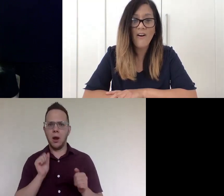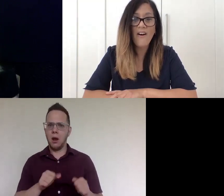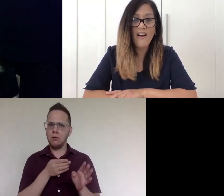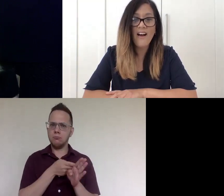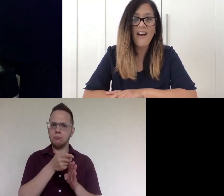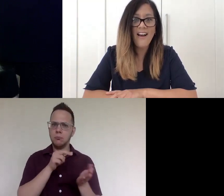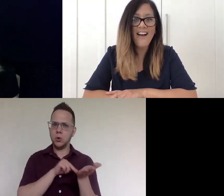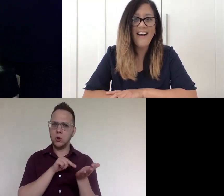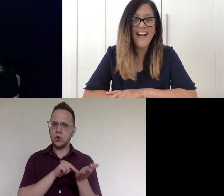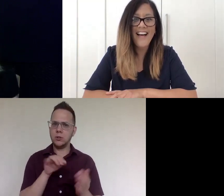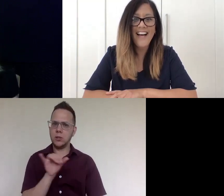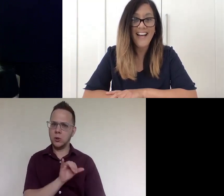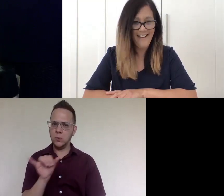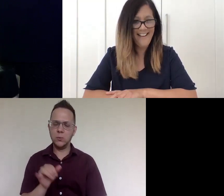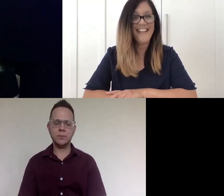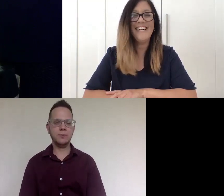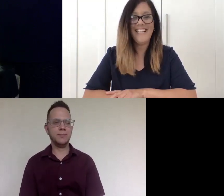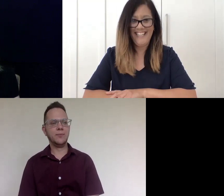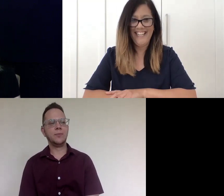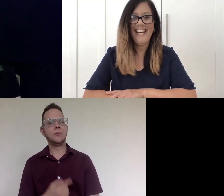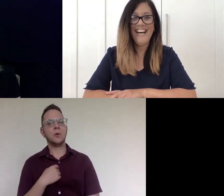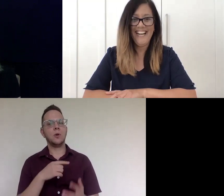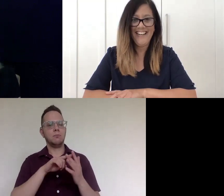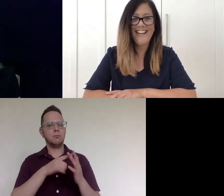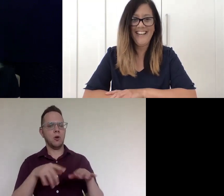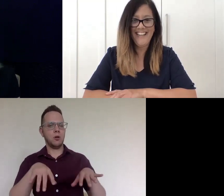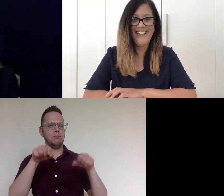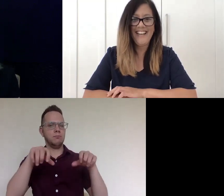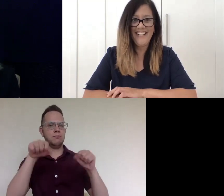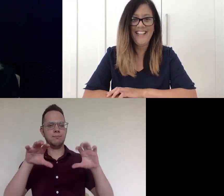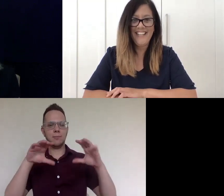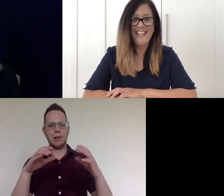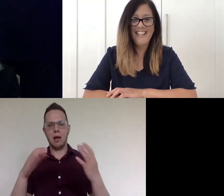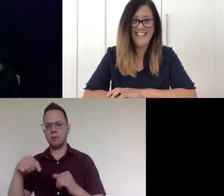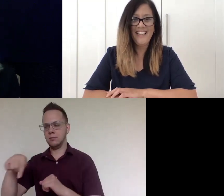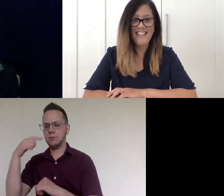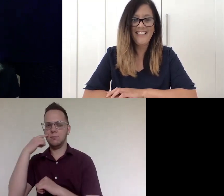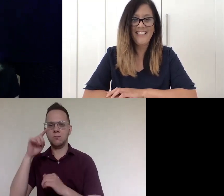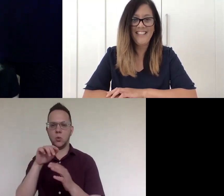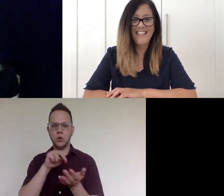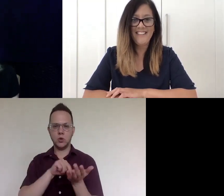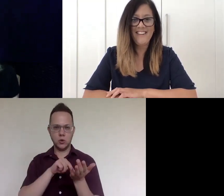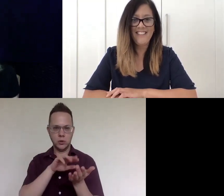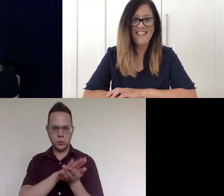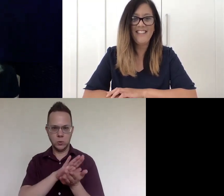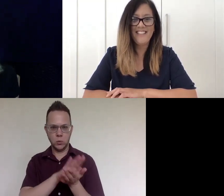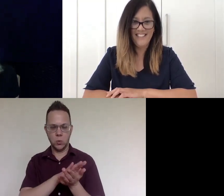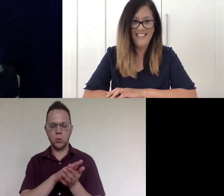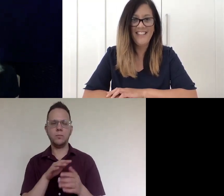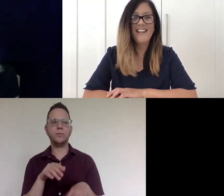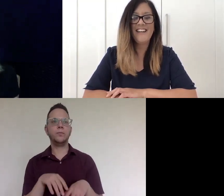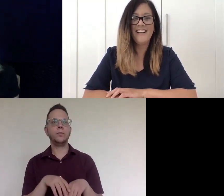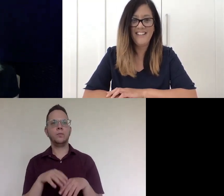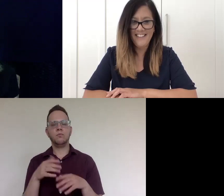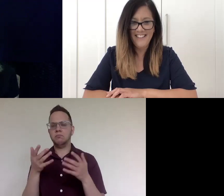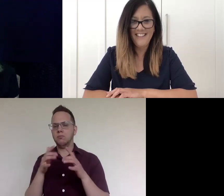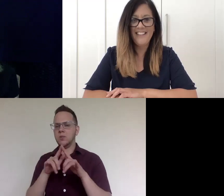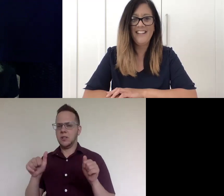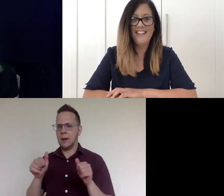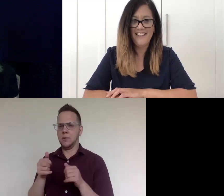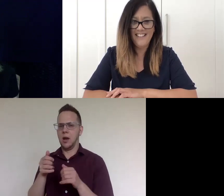And I thought, maybe I could actually become a nurse. So I took all the coursework necessary for